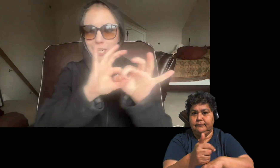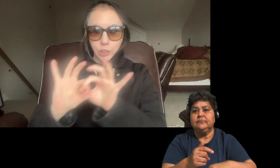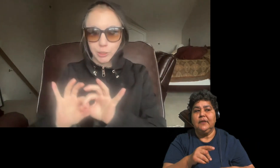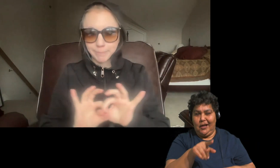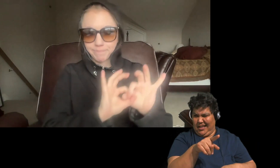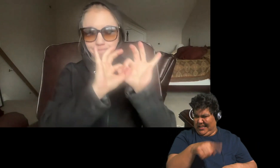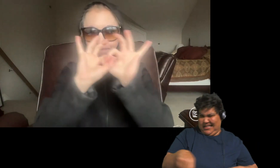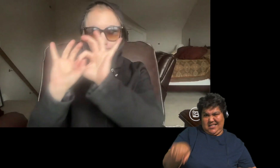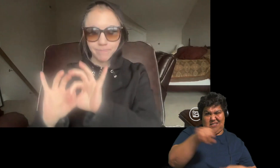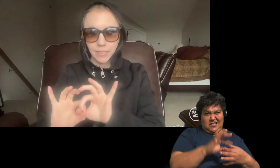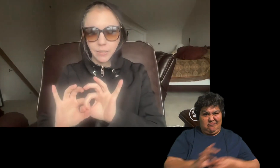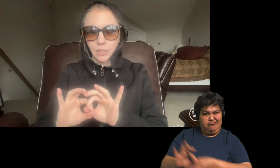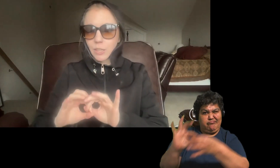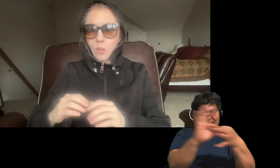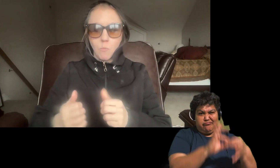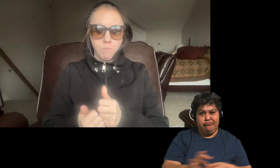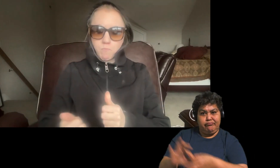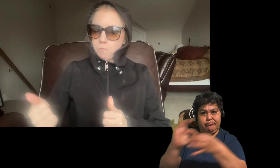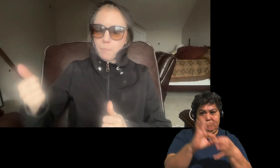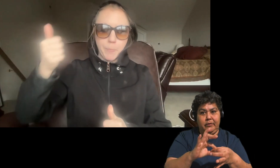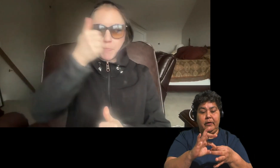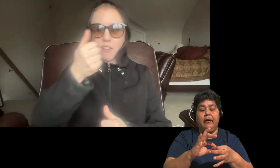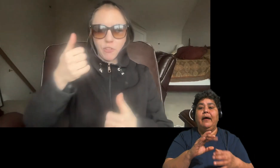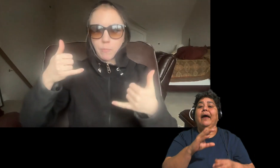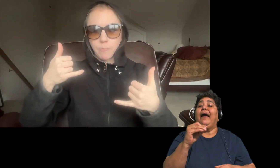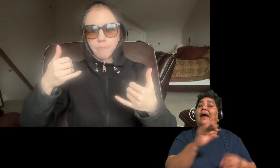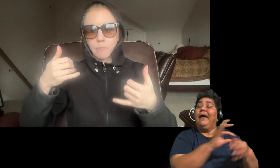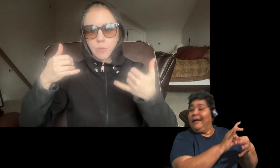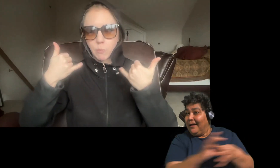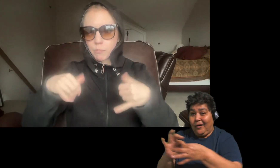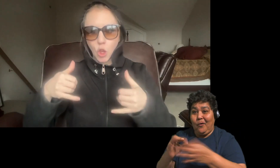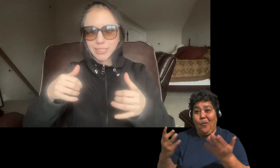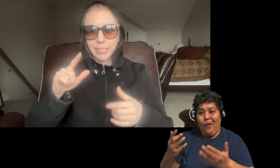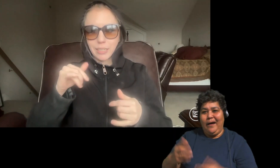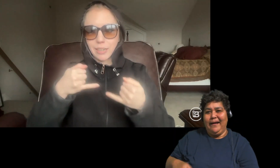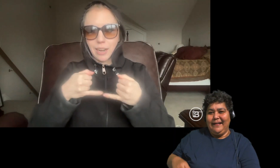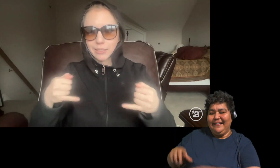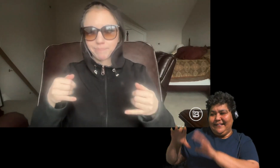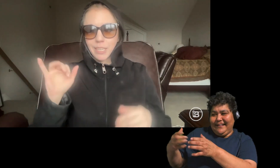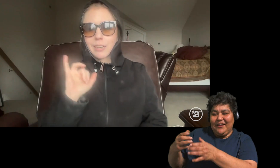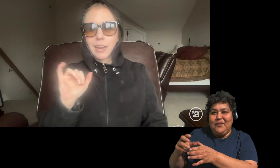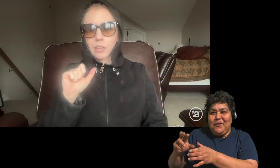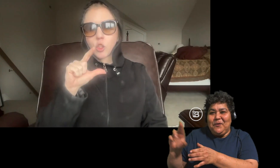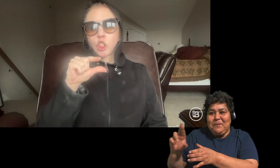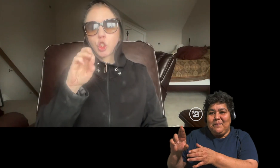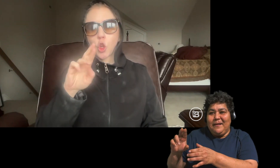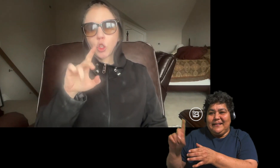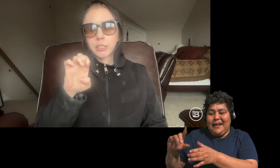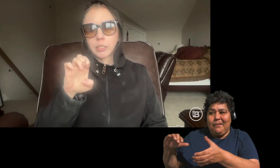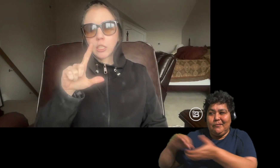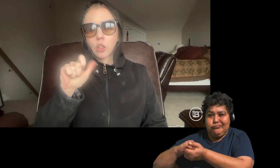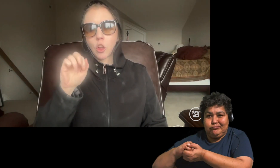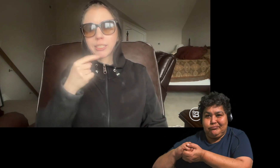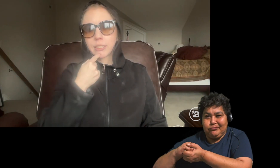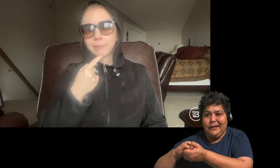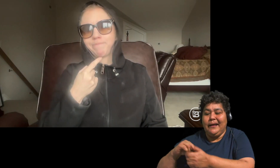Yes. And it's all related, to the uniparty NGOs. And now a dictator of one of the 8